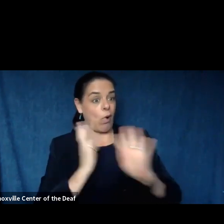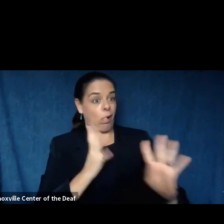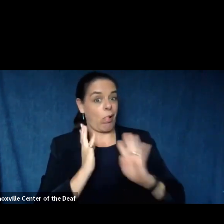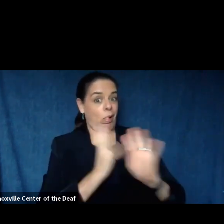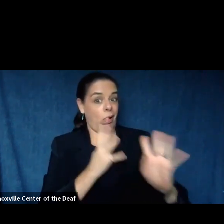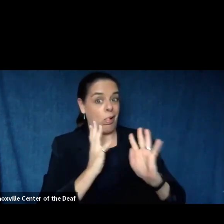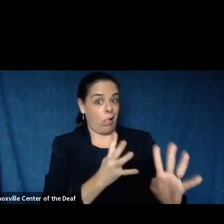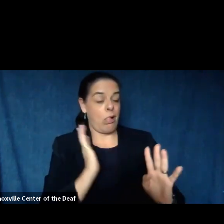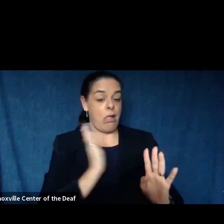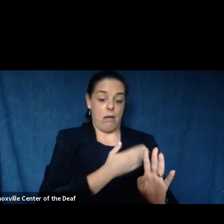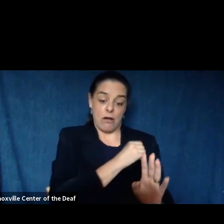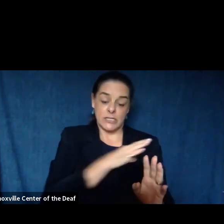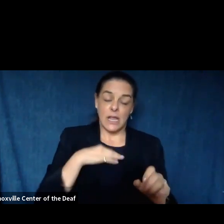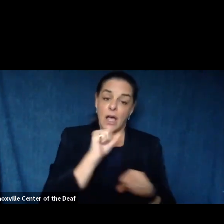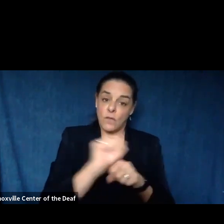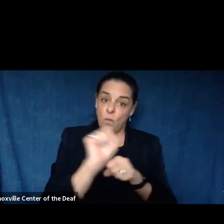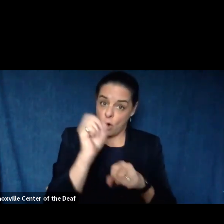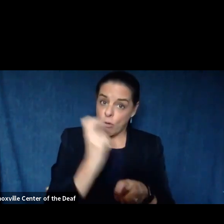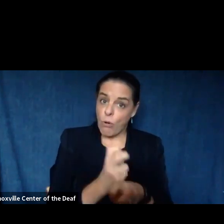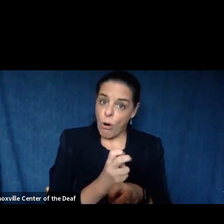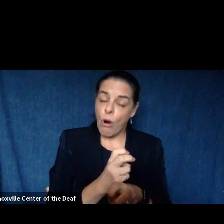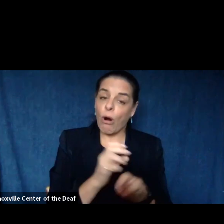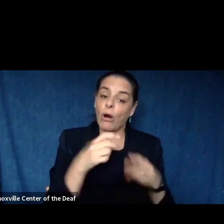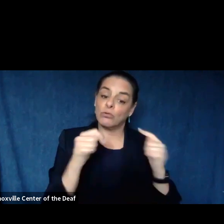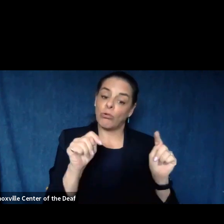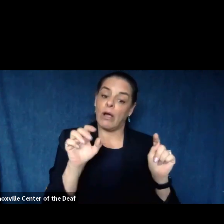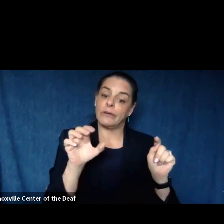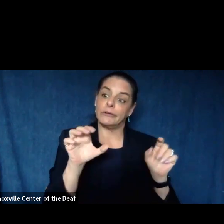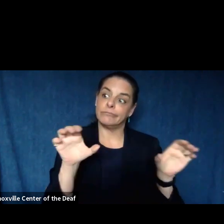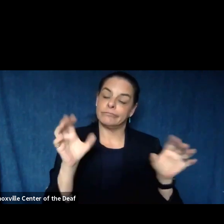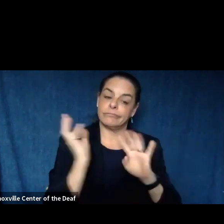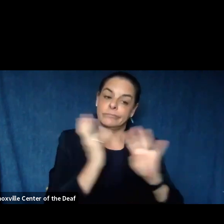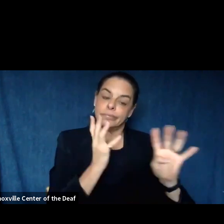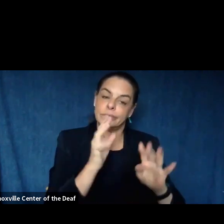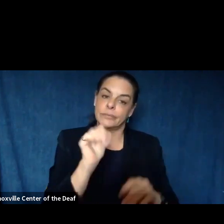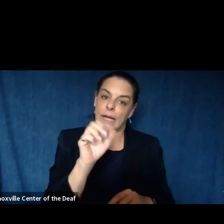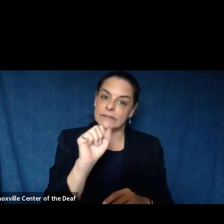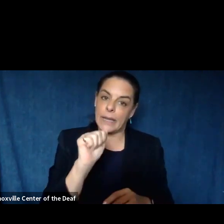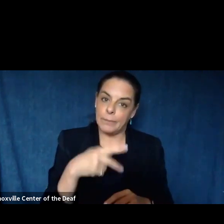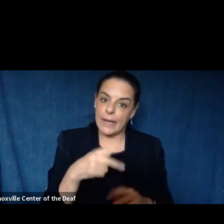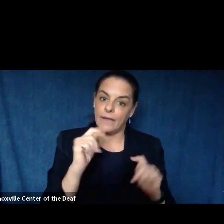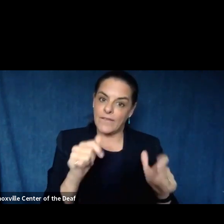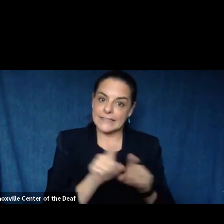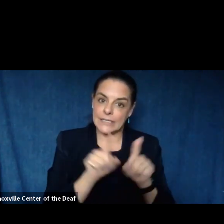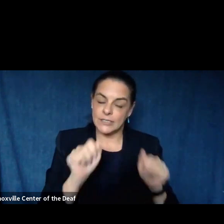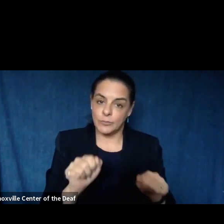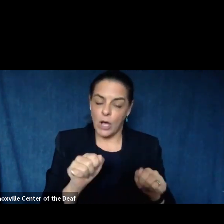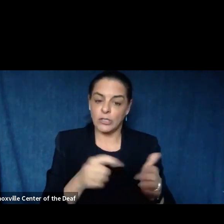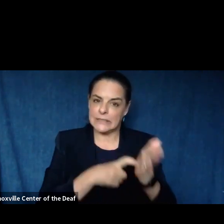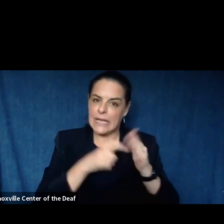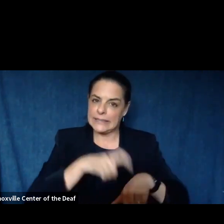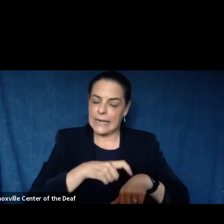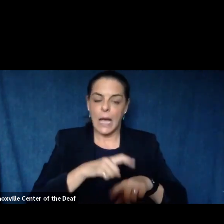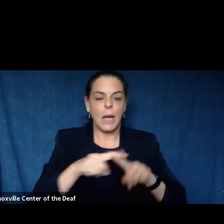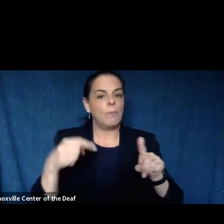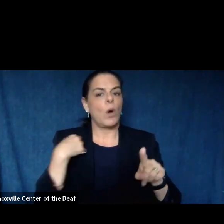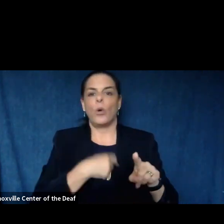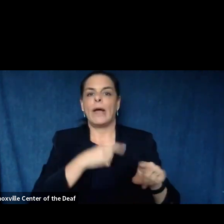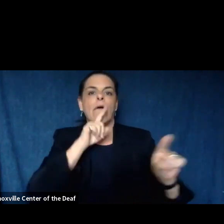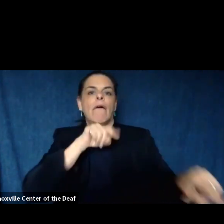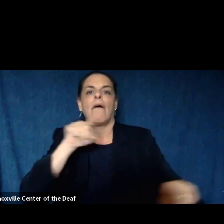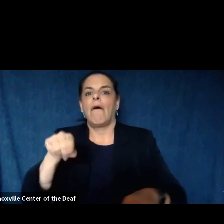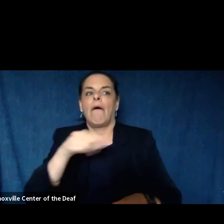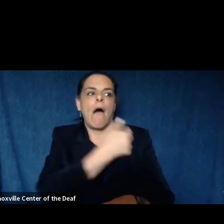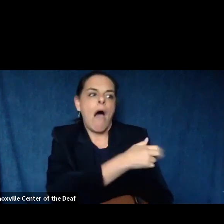as they can. But again, there's some information they have to get from you and it takes some time. But again, we don't dictate what hospitals and